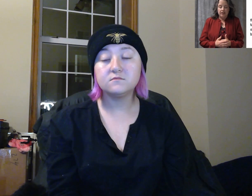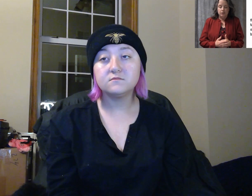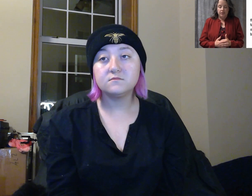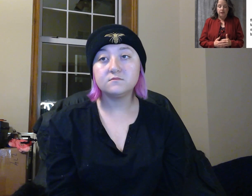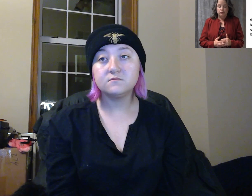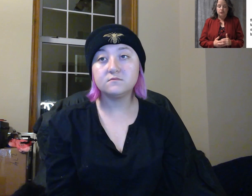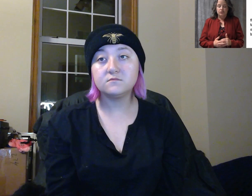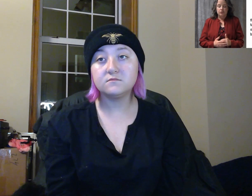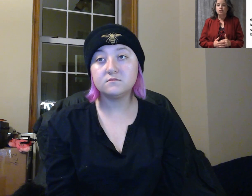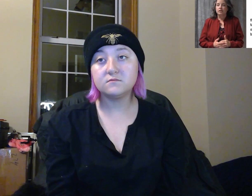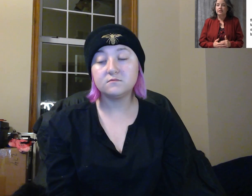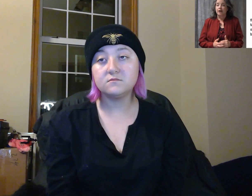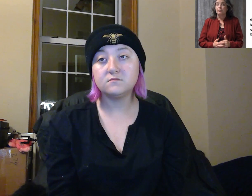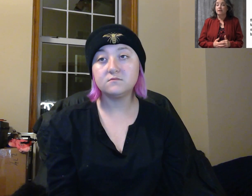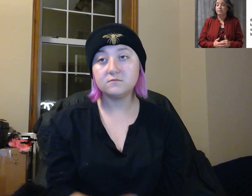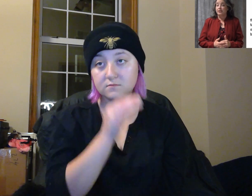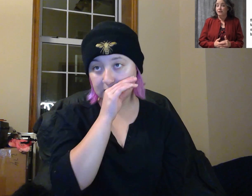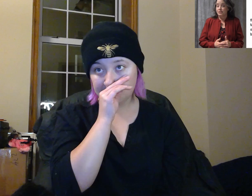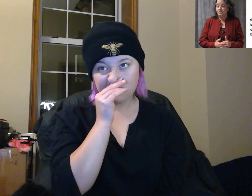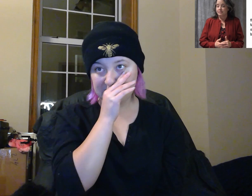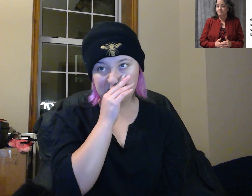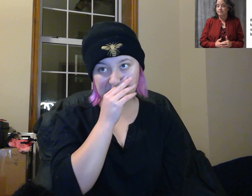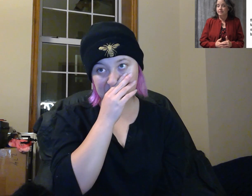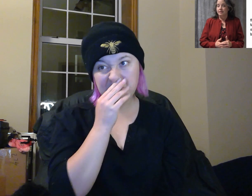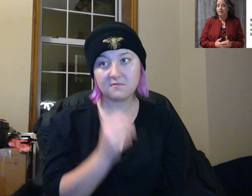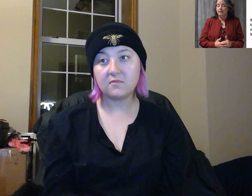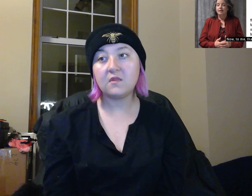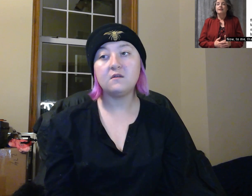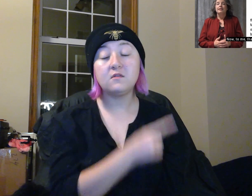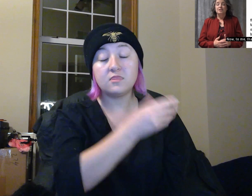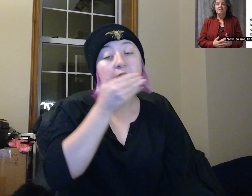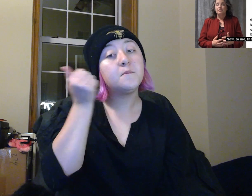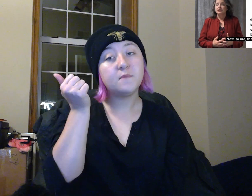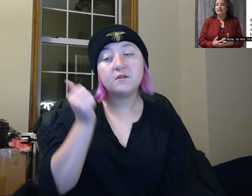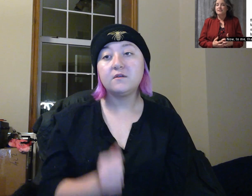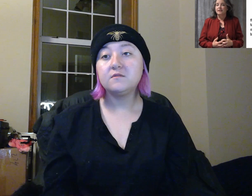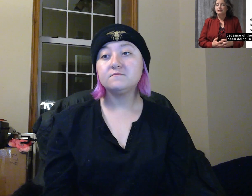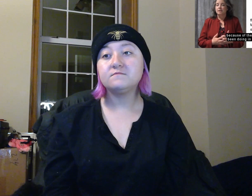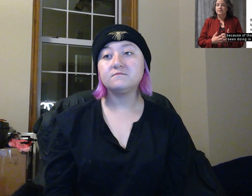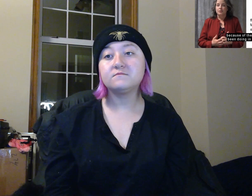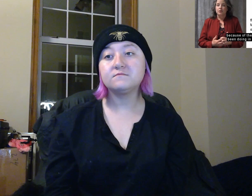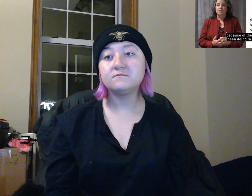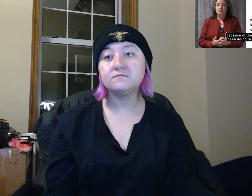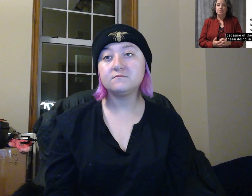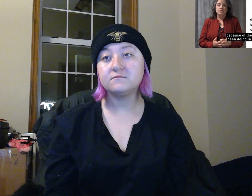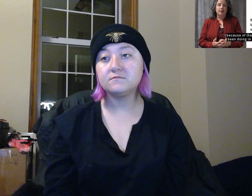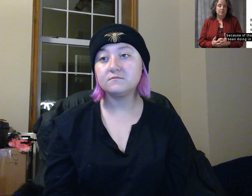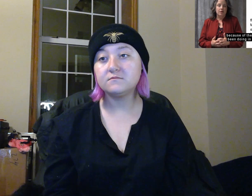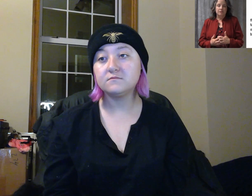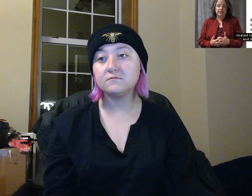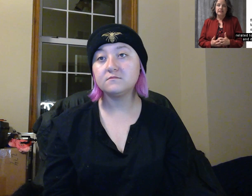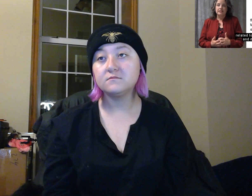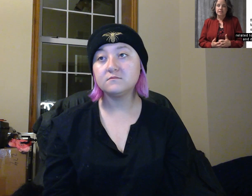an equal level with others due to social and environmental barriers. Now, to me, that really does fit because of the work that we've been doing